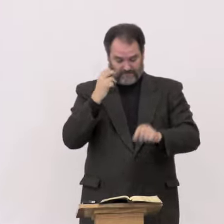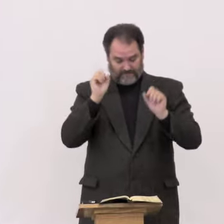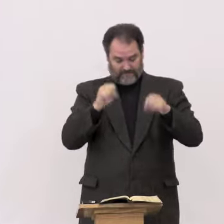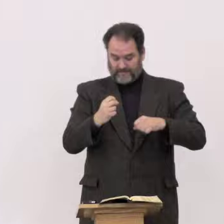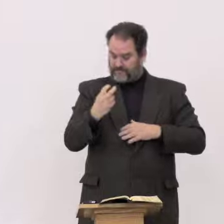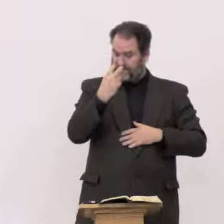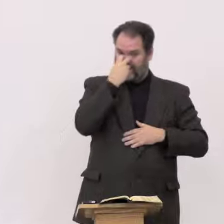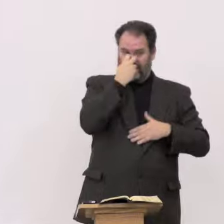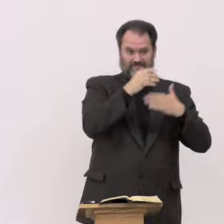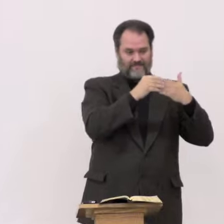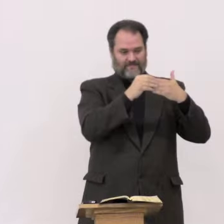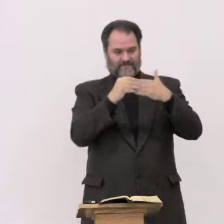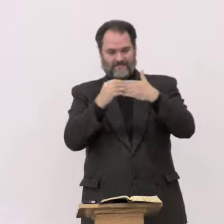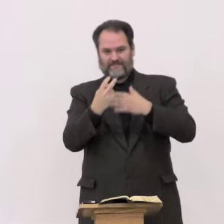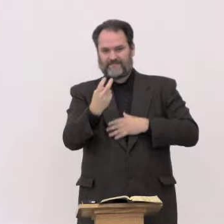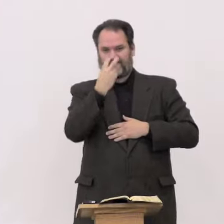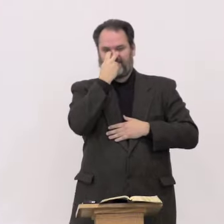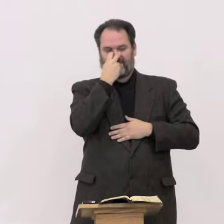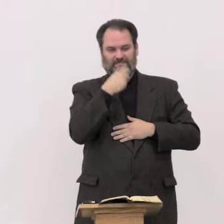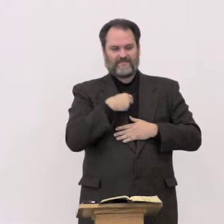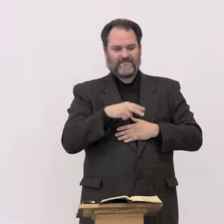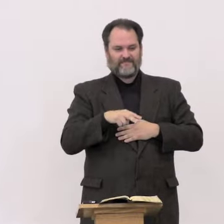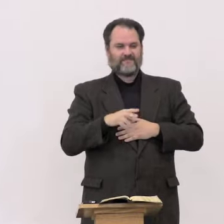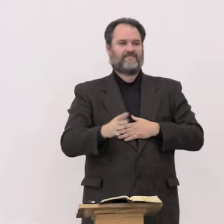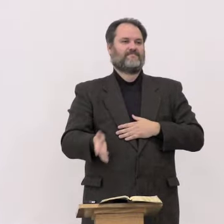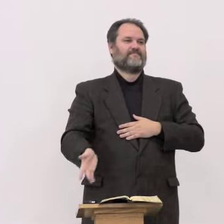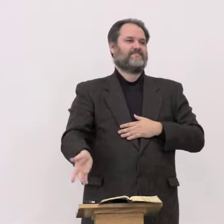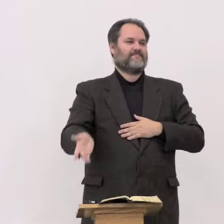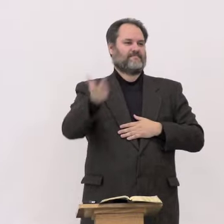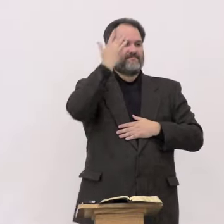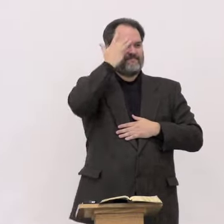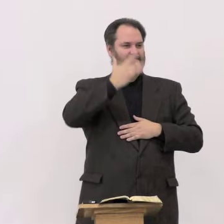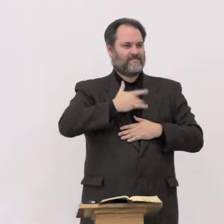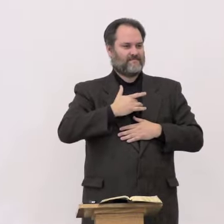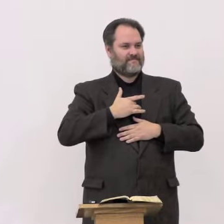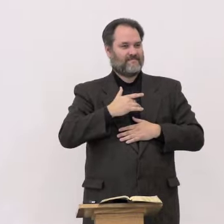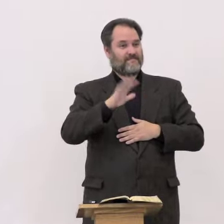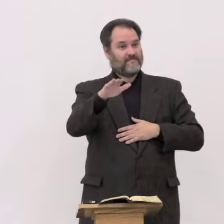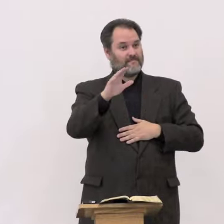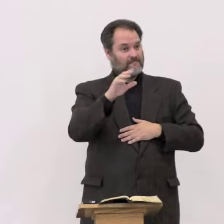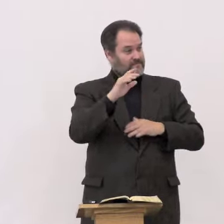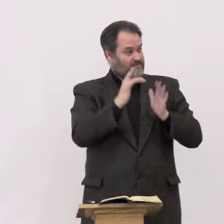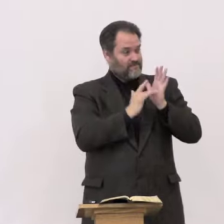blind. Can a blind man lead another blind man? And it's